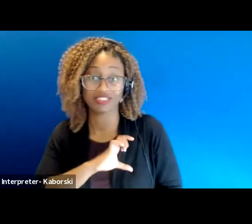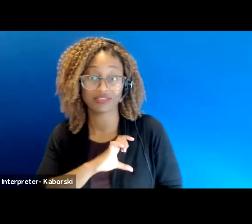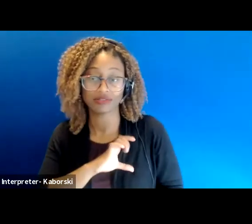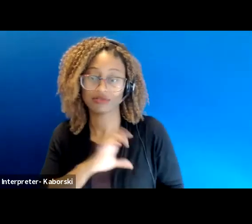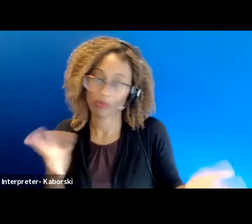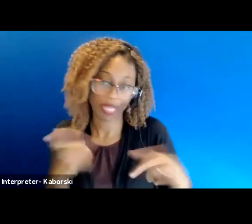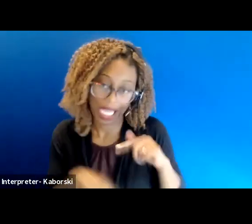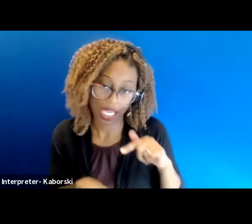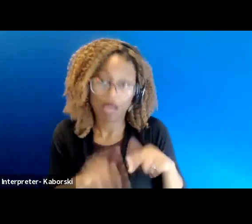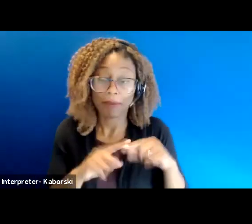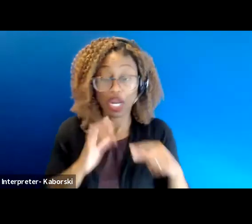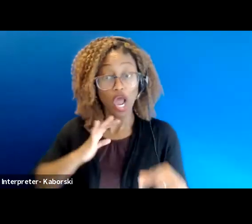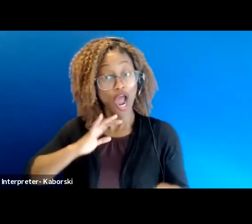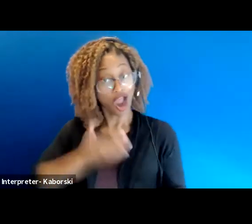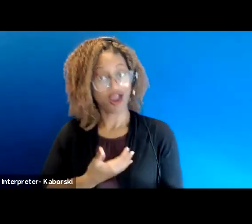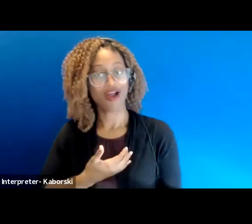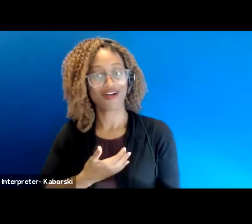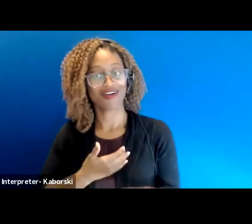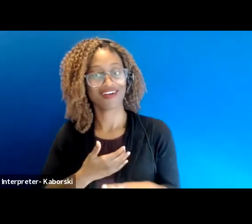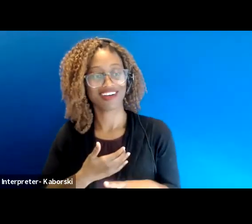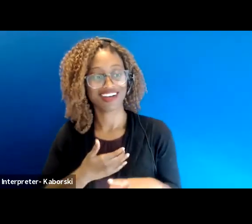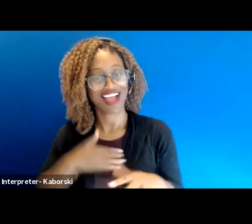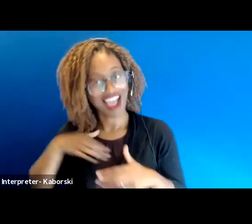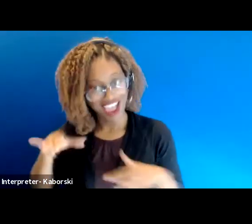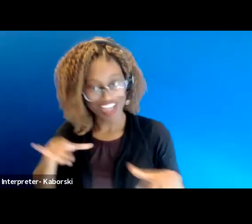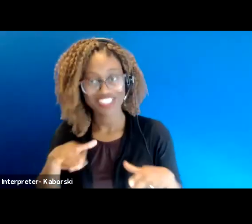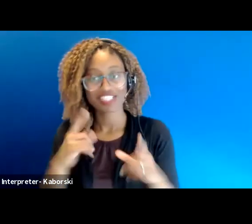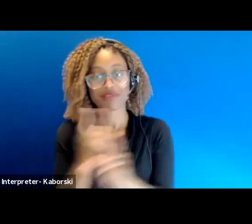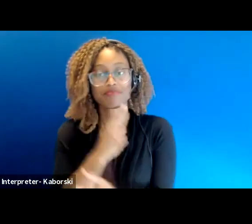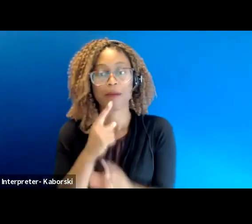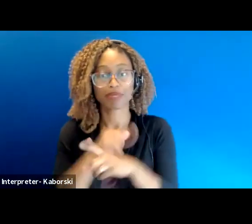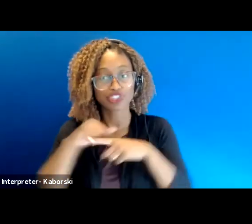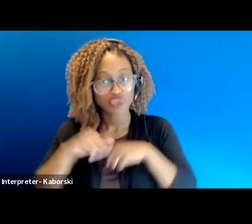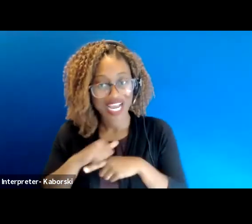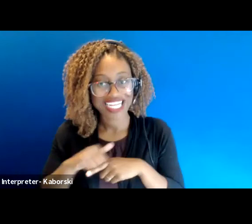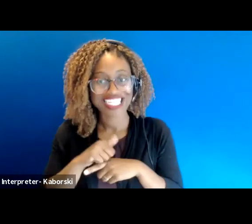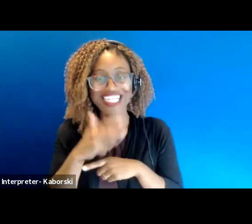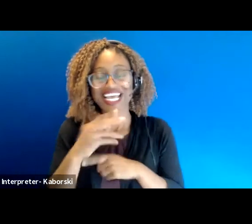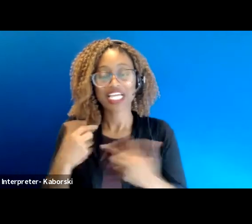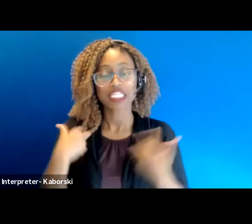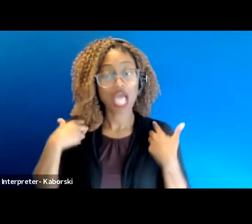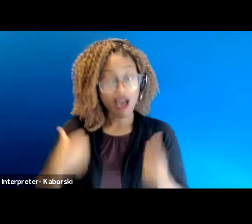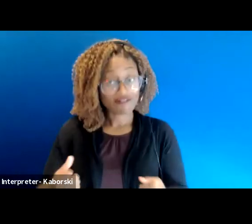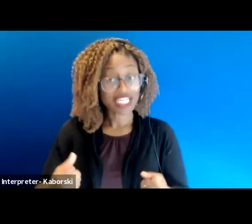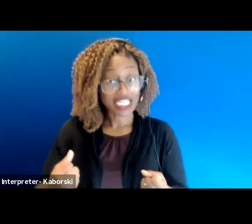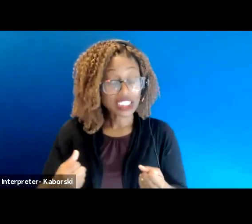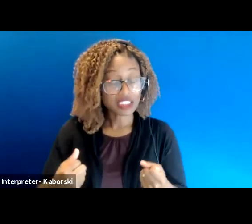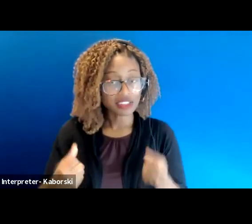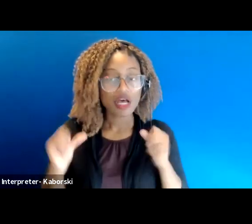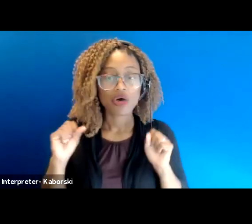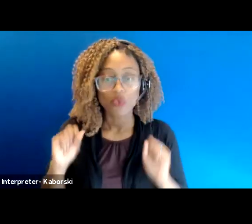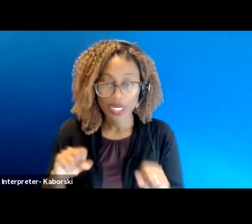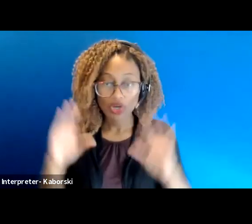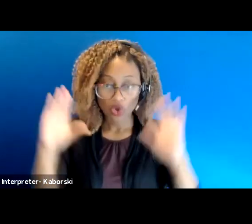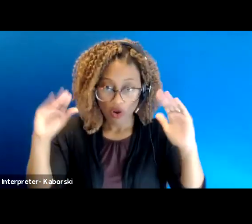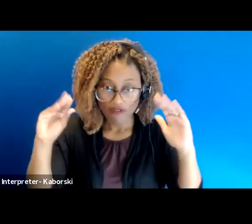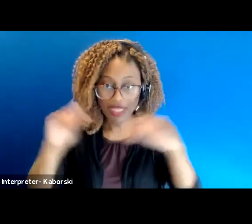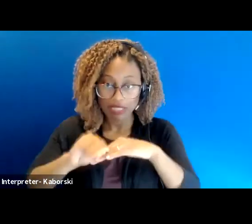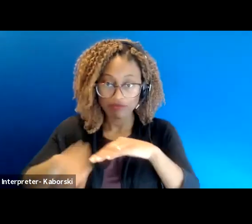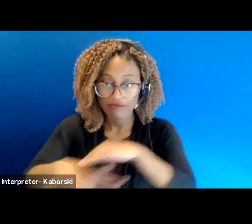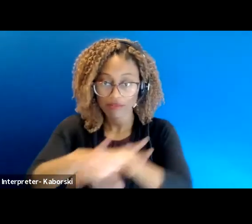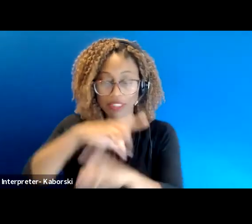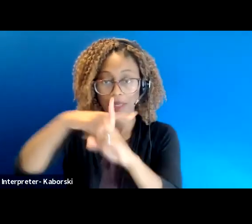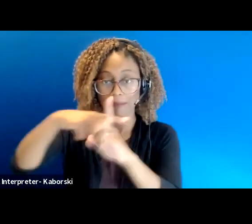our actions. And with the proper training and confidence, we can hopefully help